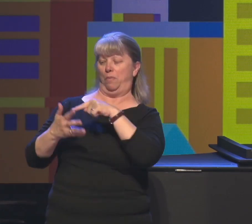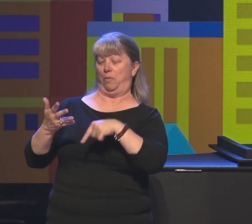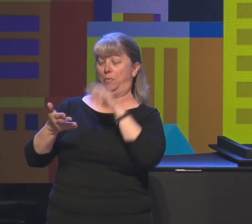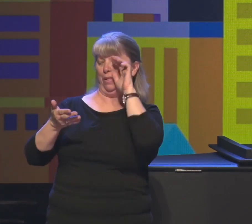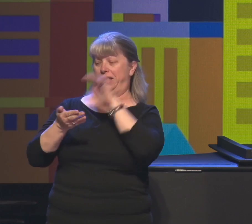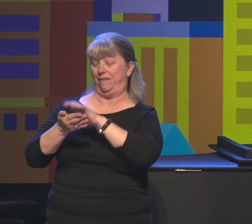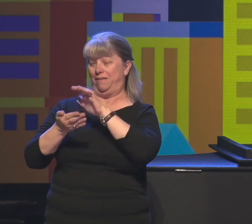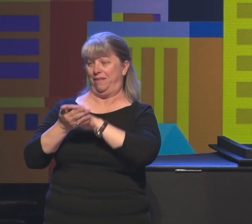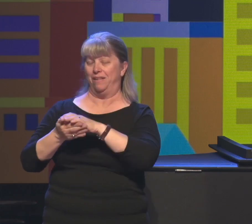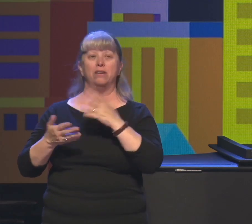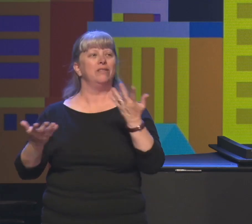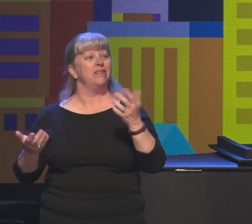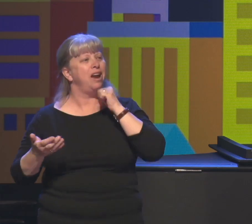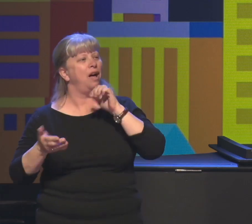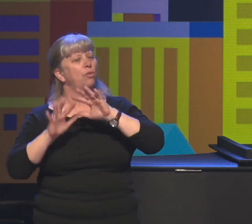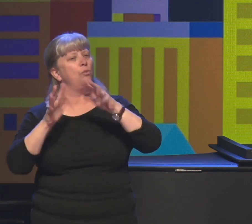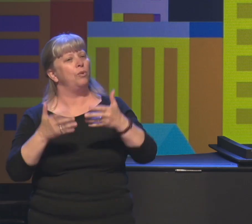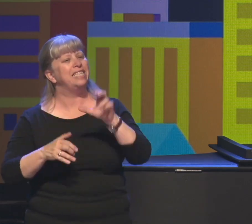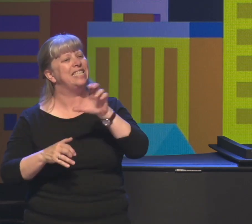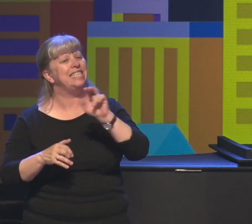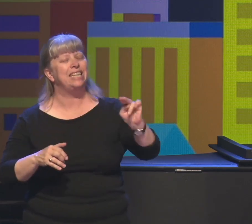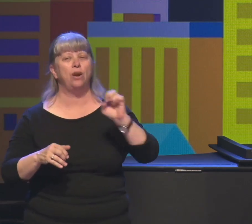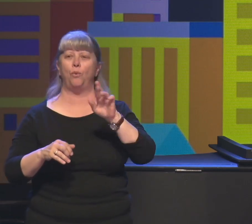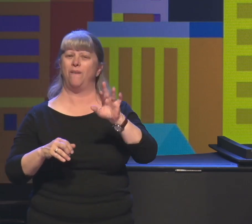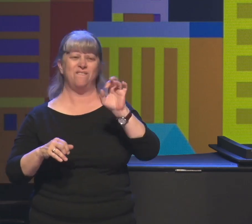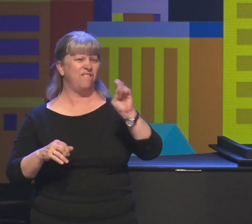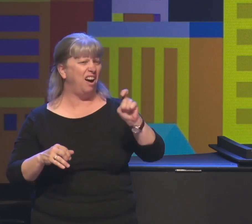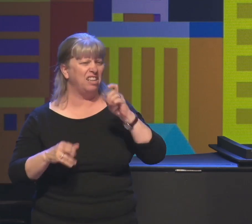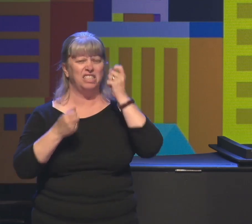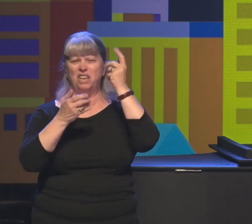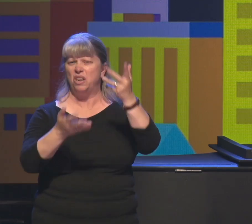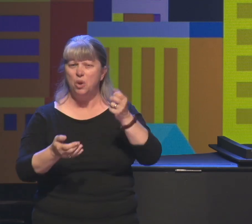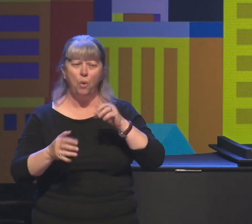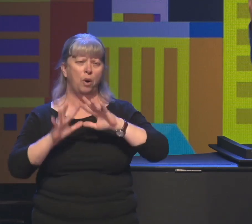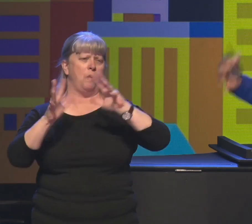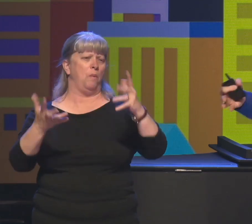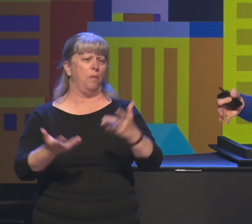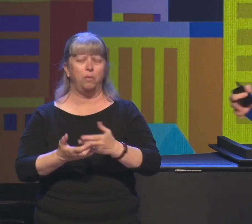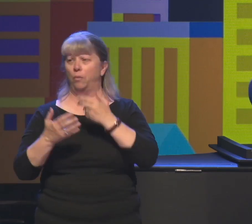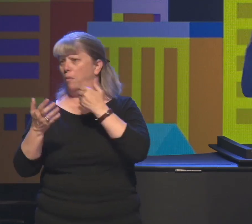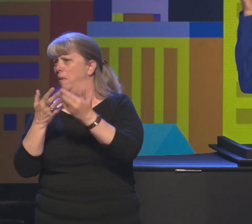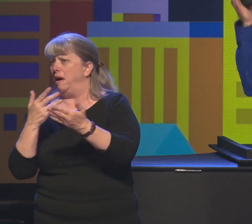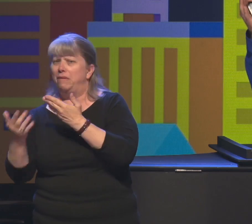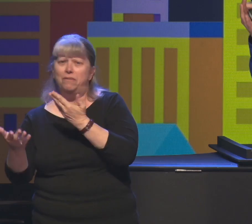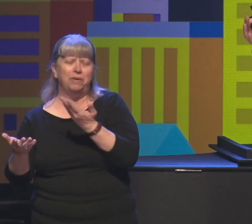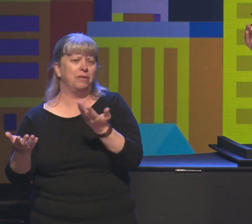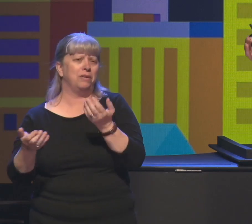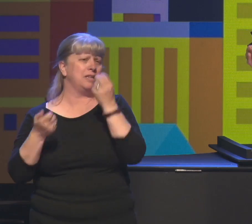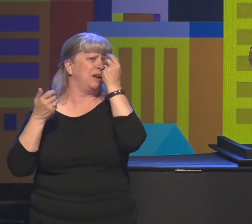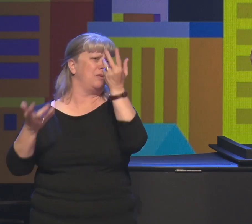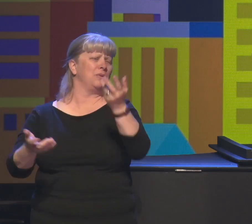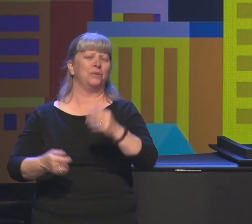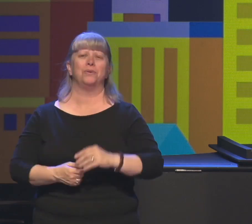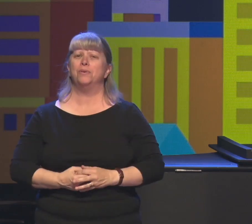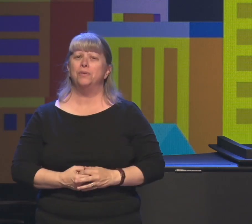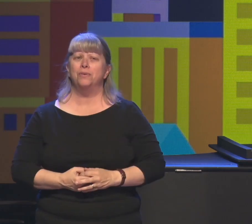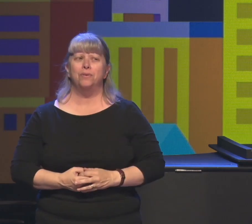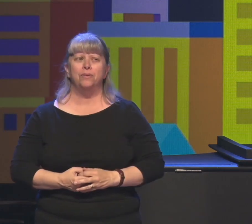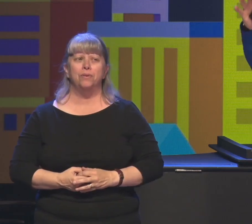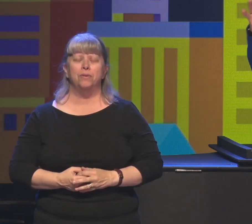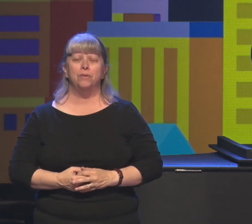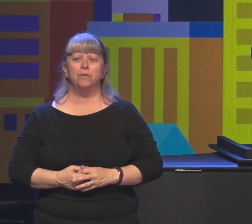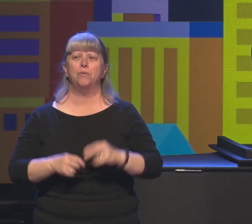behave, right? Not the world that CNN tells you or the world that Fox News tells you or the world that whatever tells you. But just